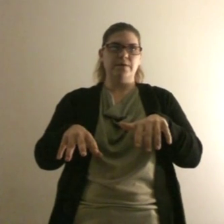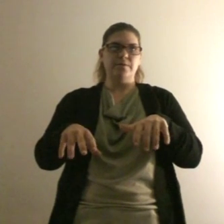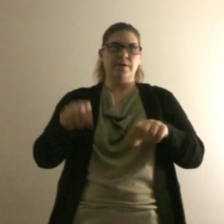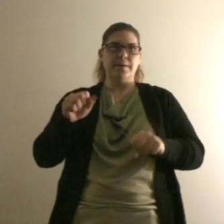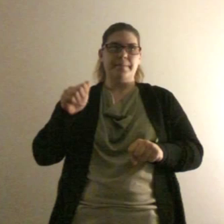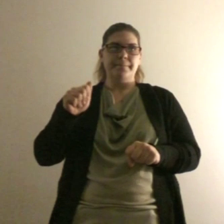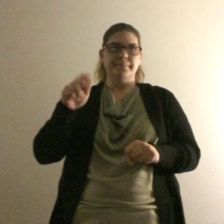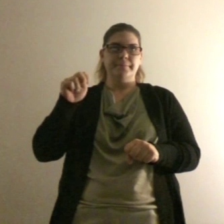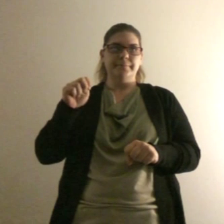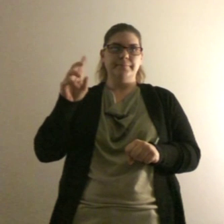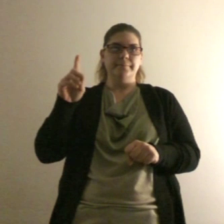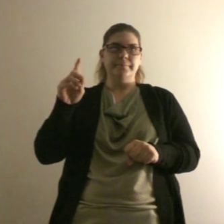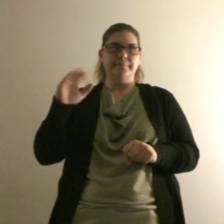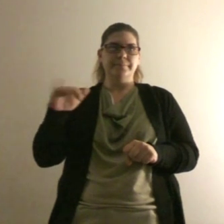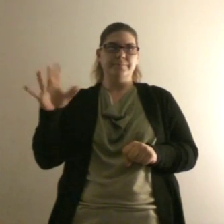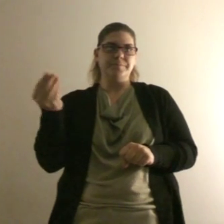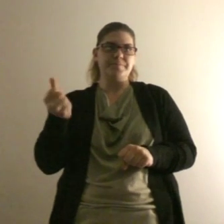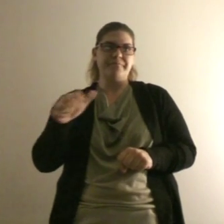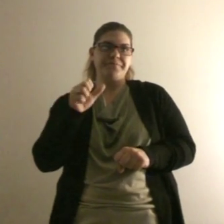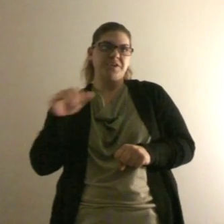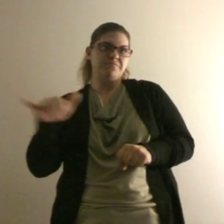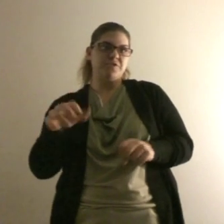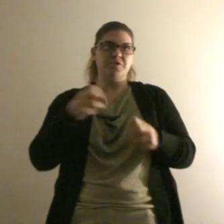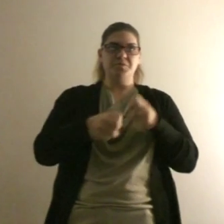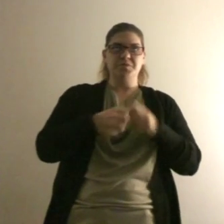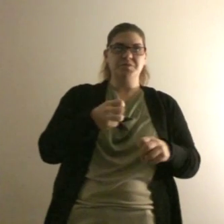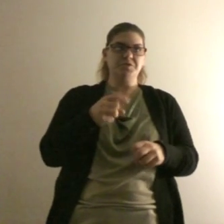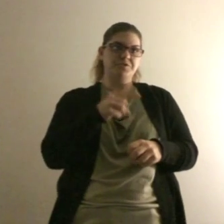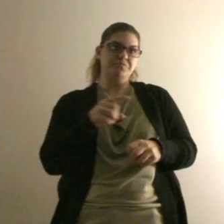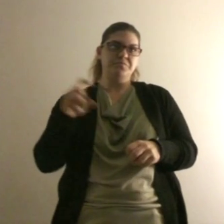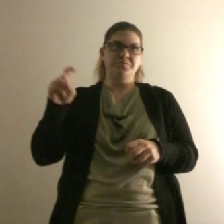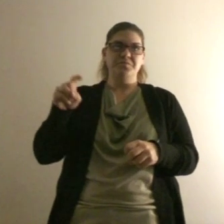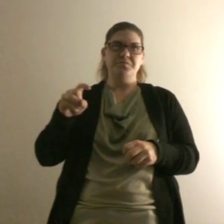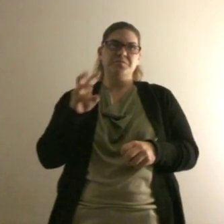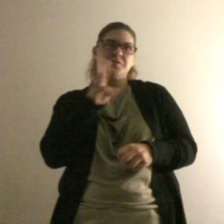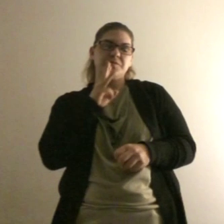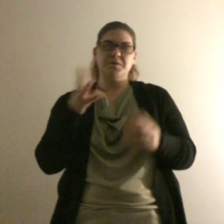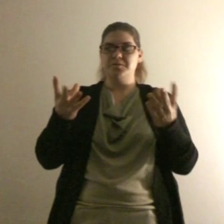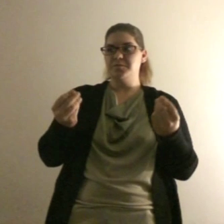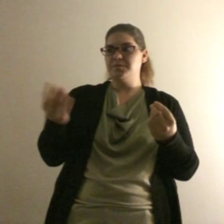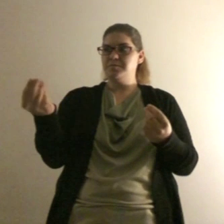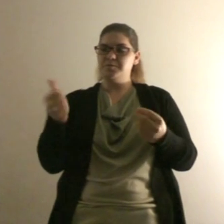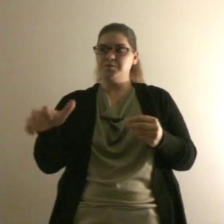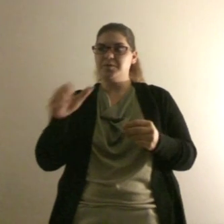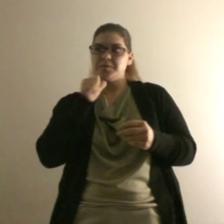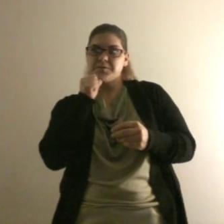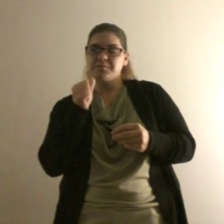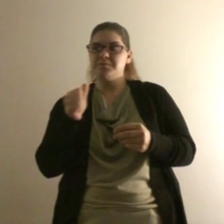out. Sandy soil is also a problem since rose bushes need a fairly wet soil and sandy soil does